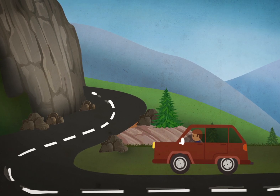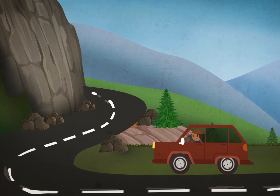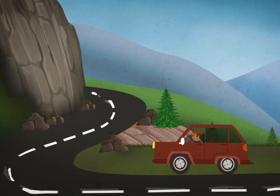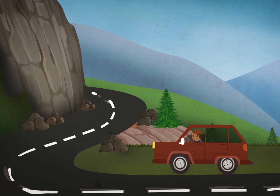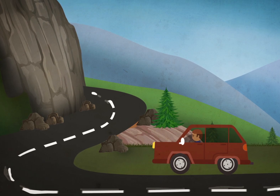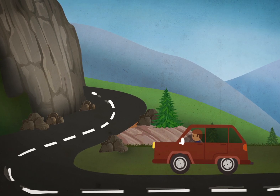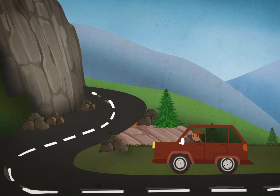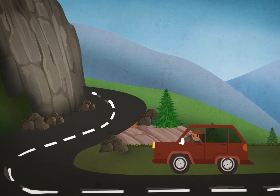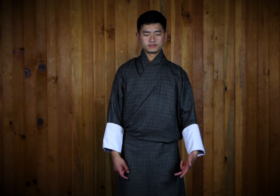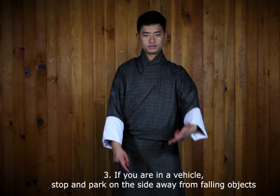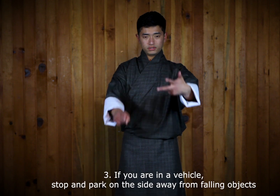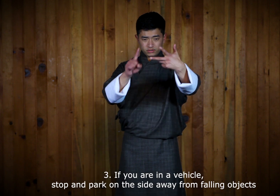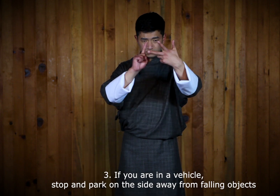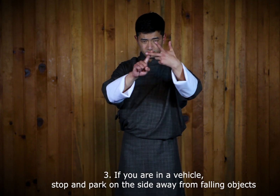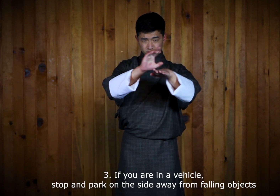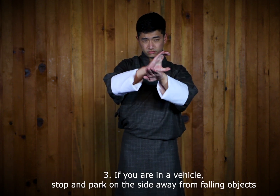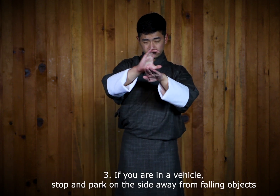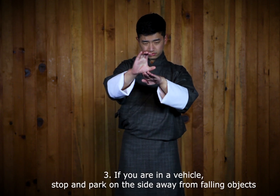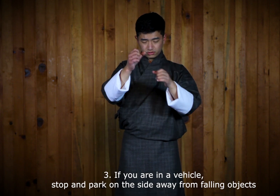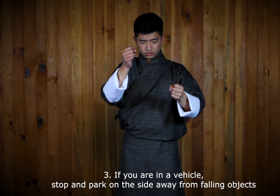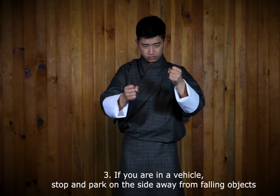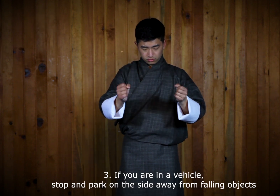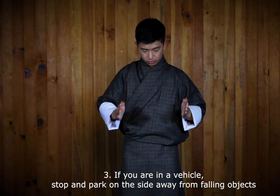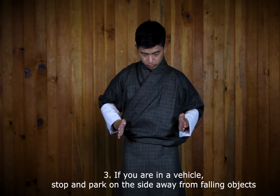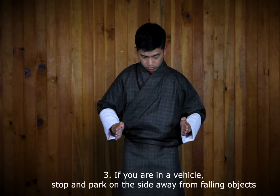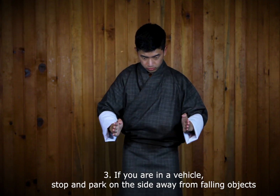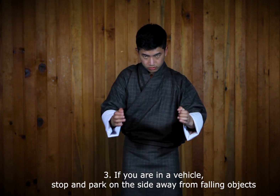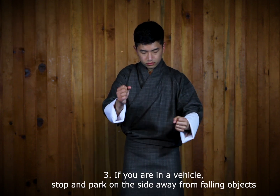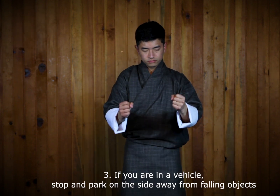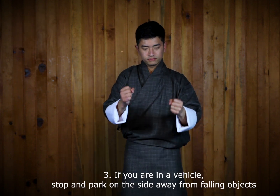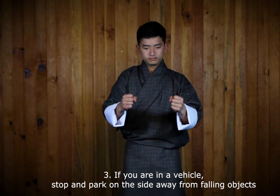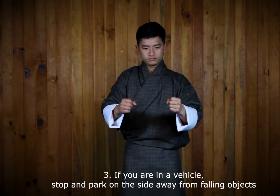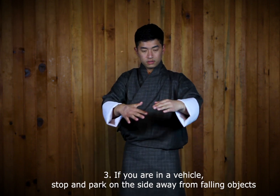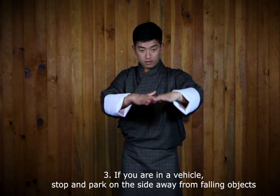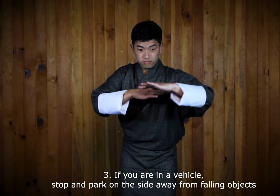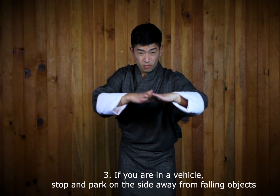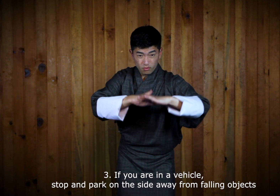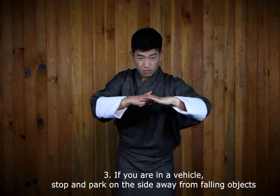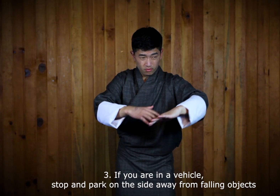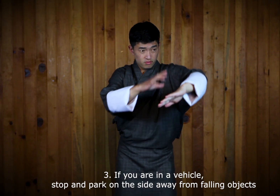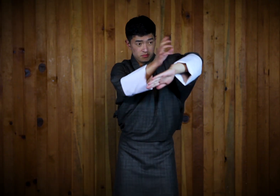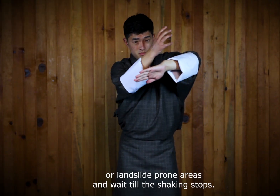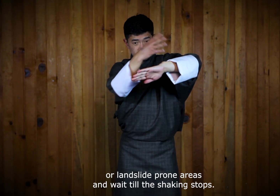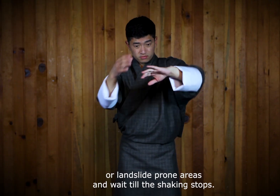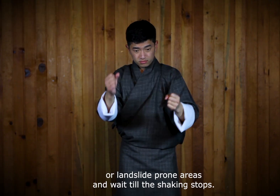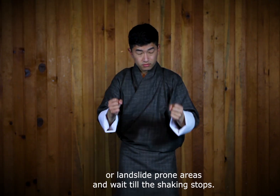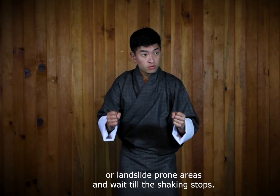3. If you are in a vehicle, stop and park on the side away from falling objects or